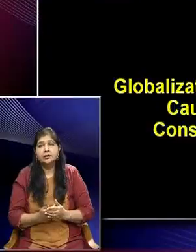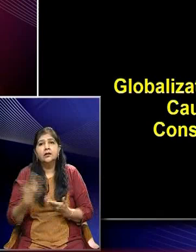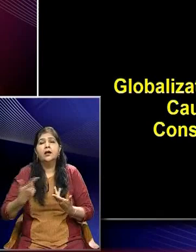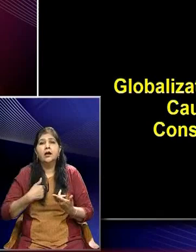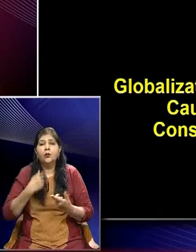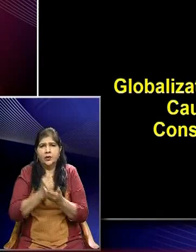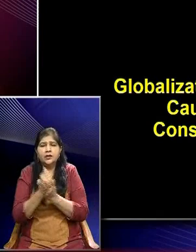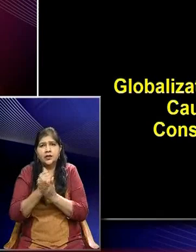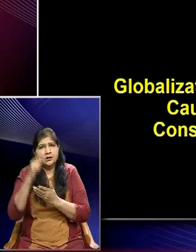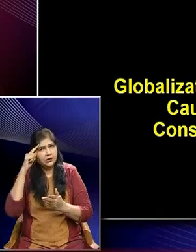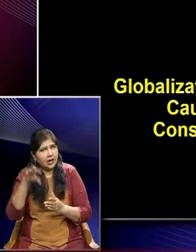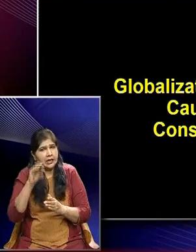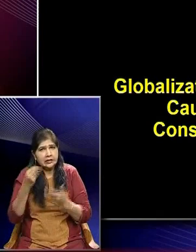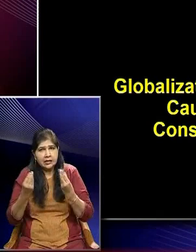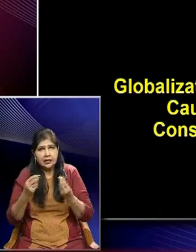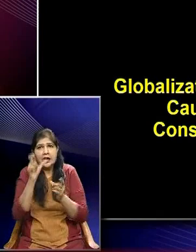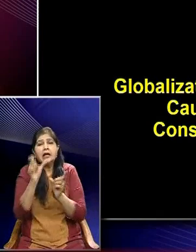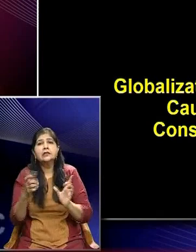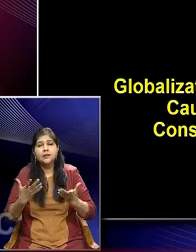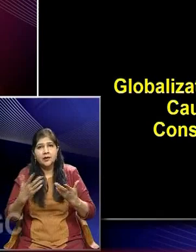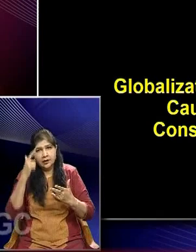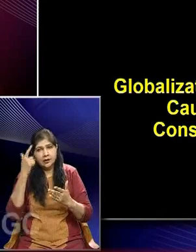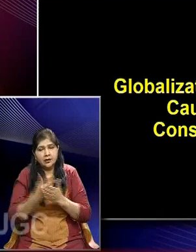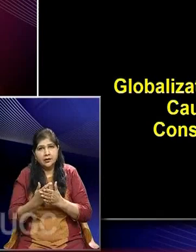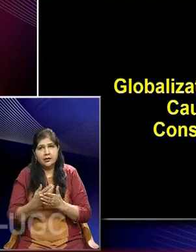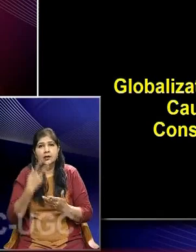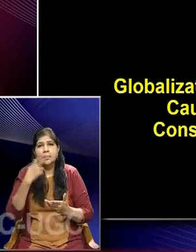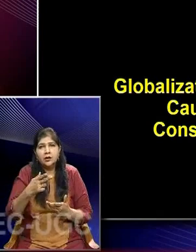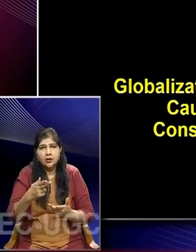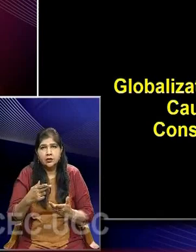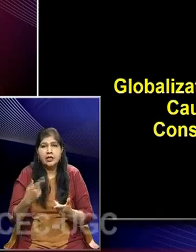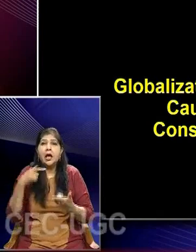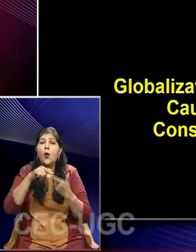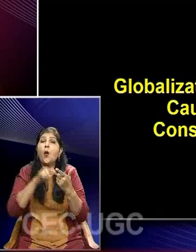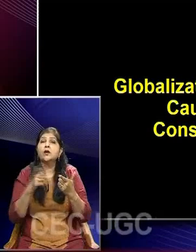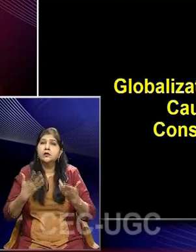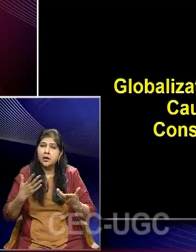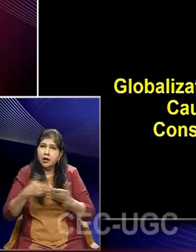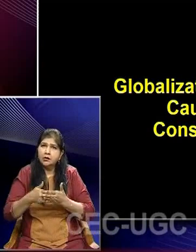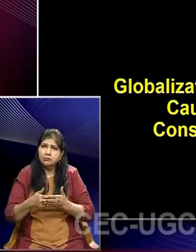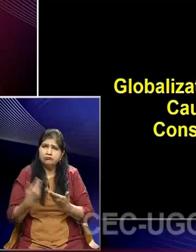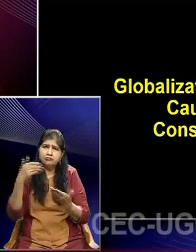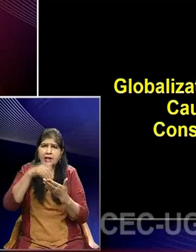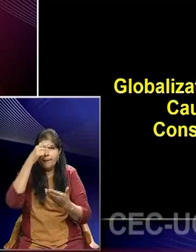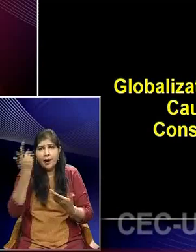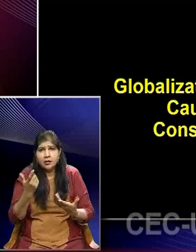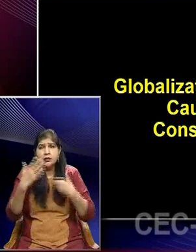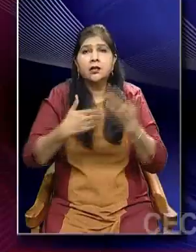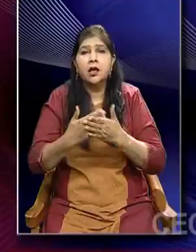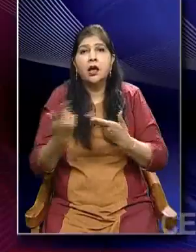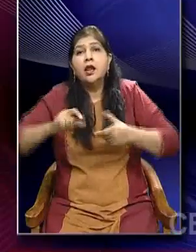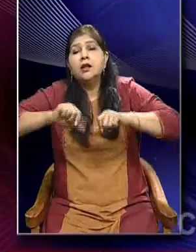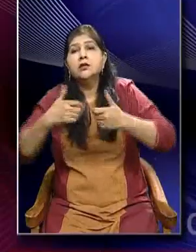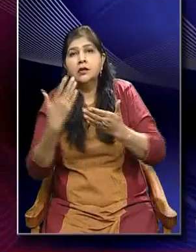shall try to understand the concept, look into the causes and